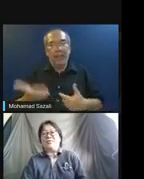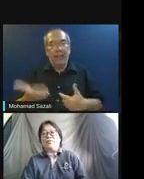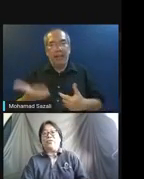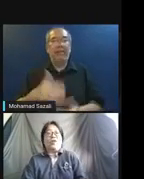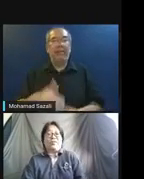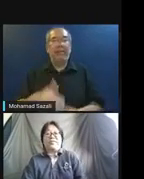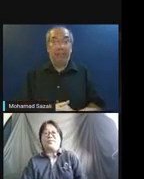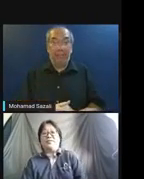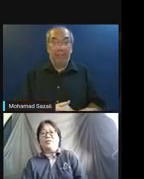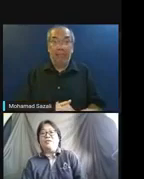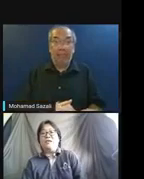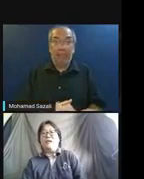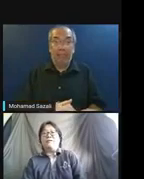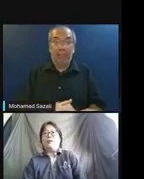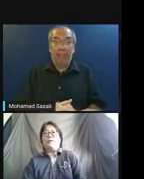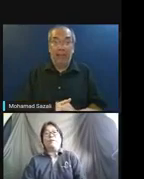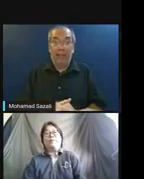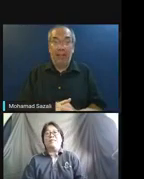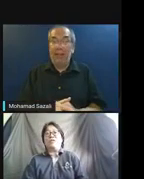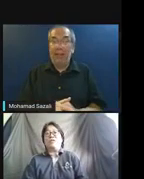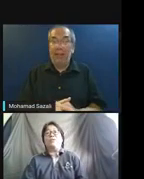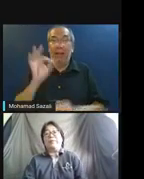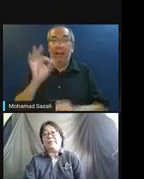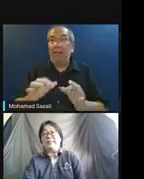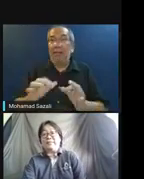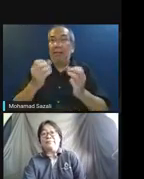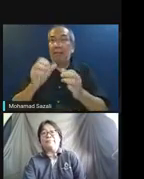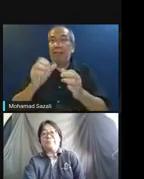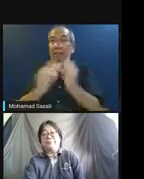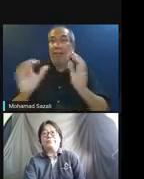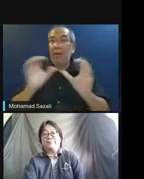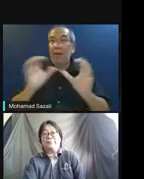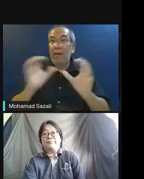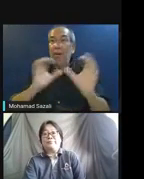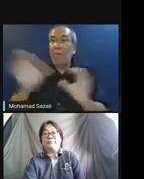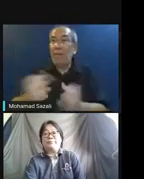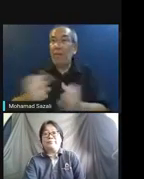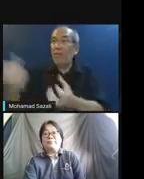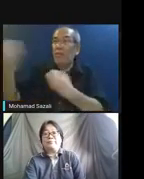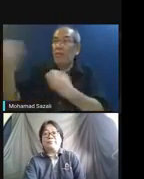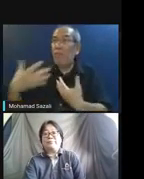feelings or thoughts, from one individual to another.